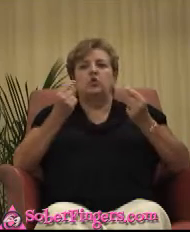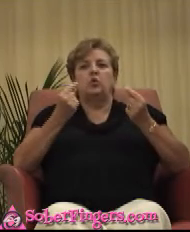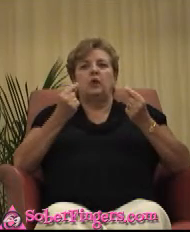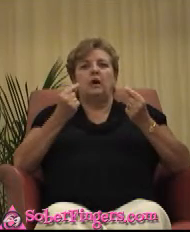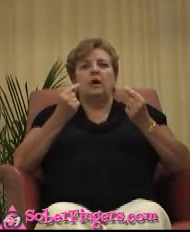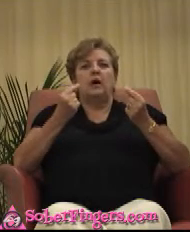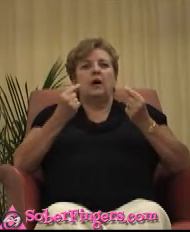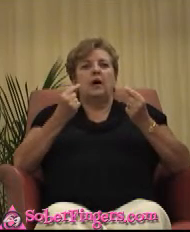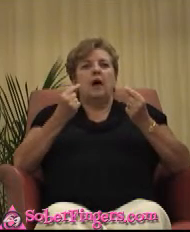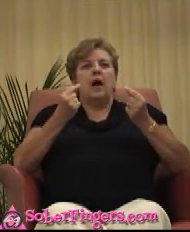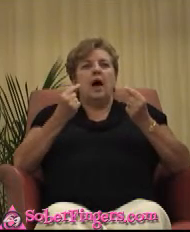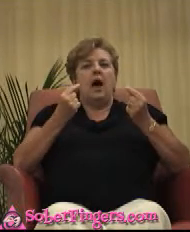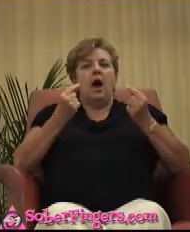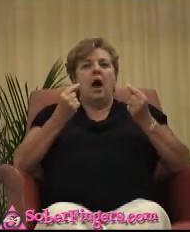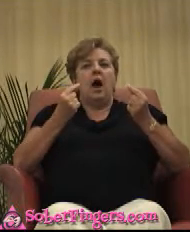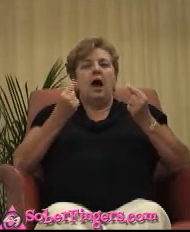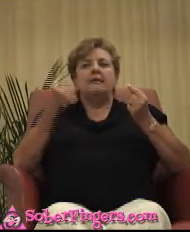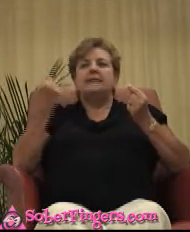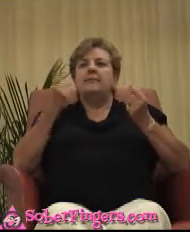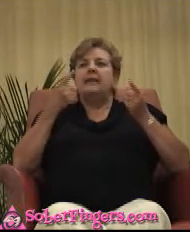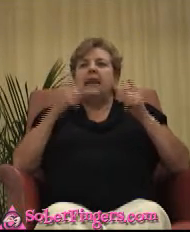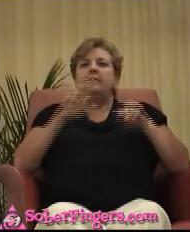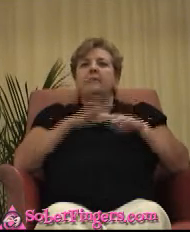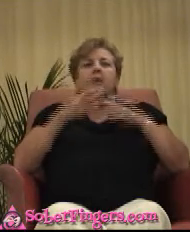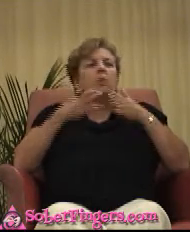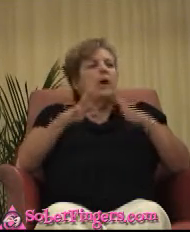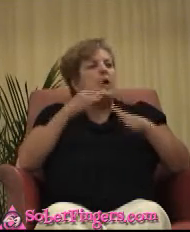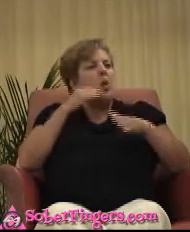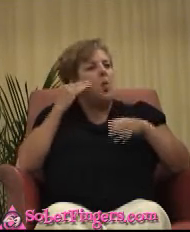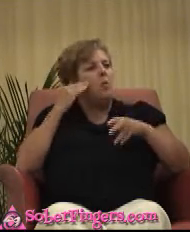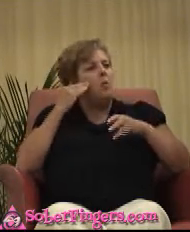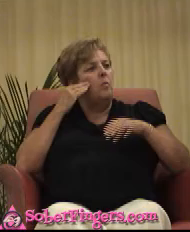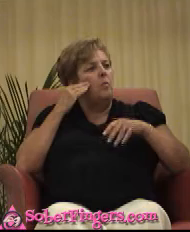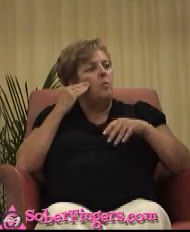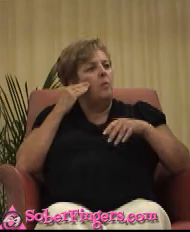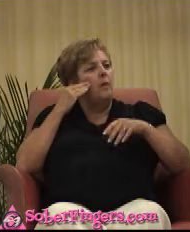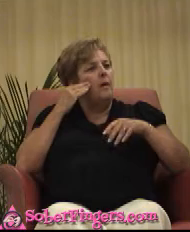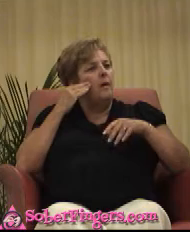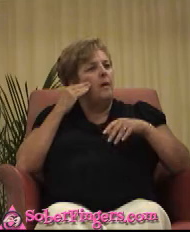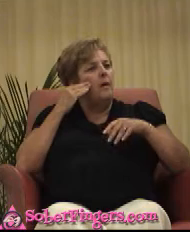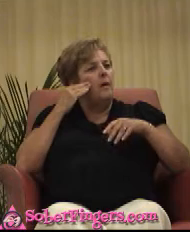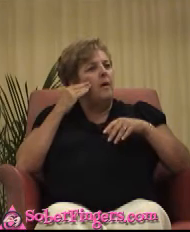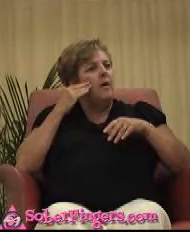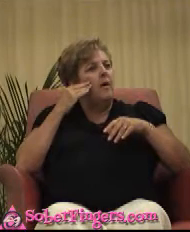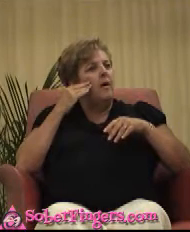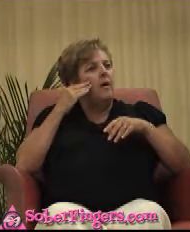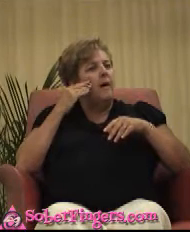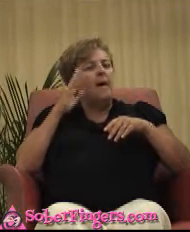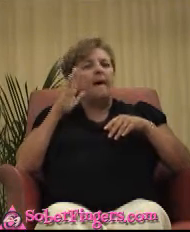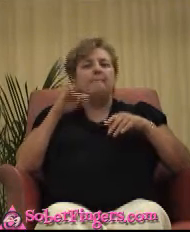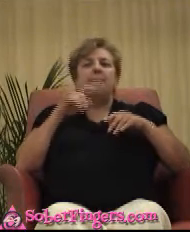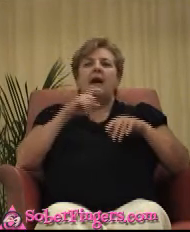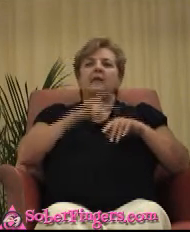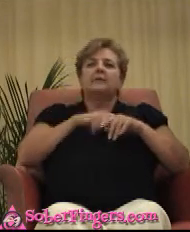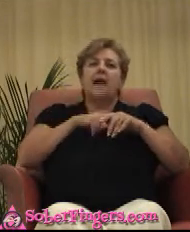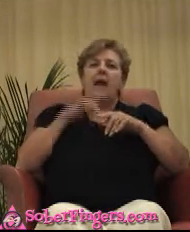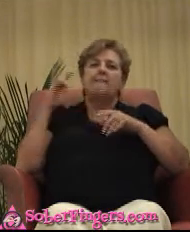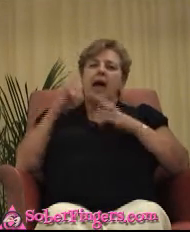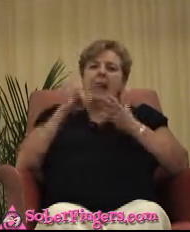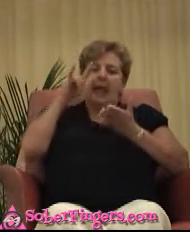something happened to me on the way home. Because by the time I landed, I hated her. I hated hated her worse than I hated anyone